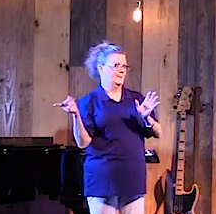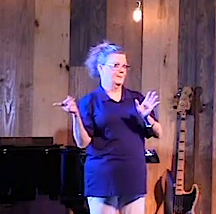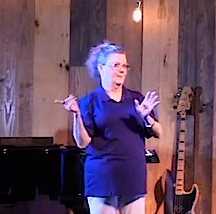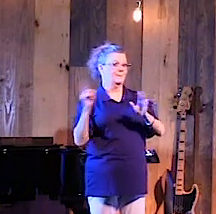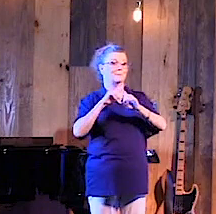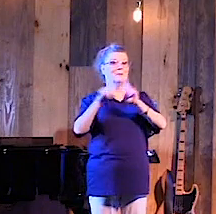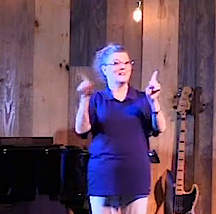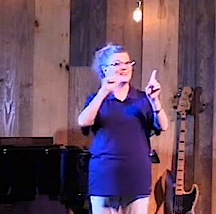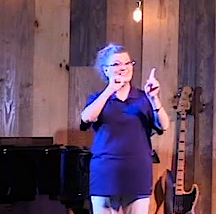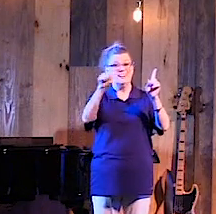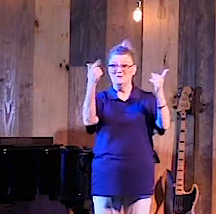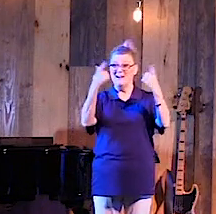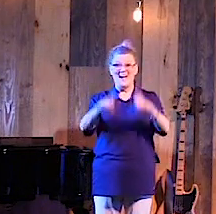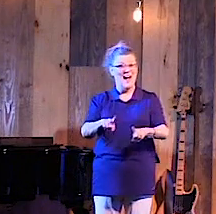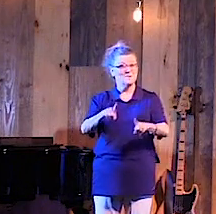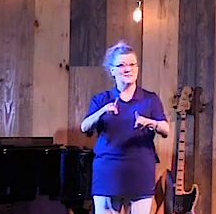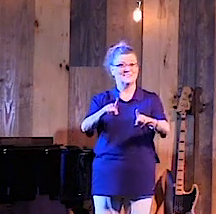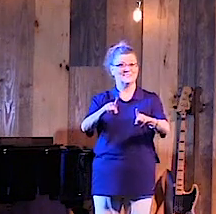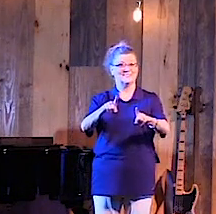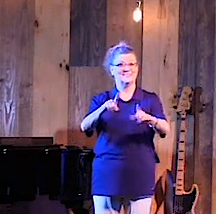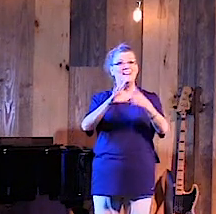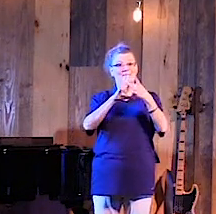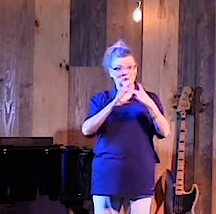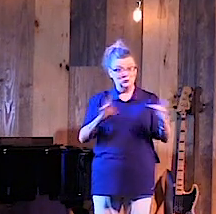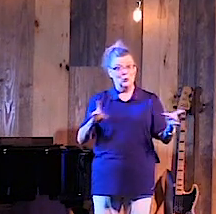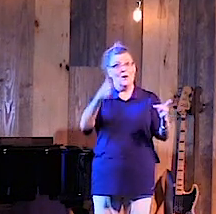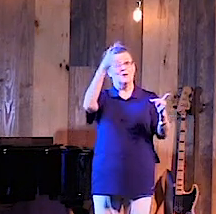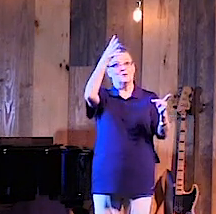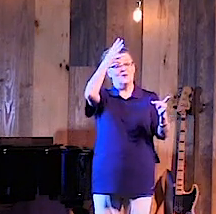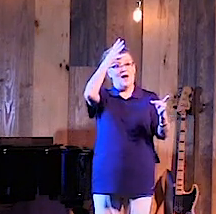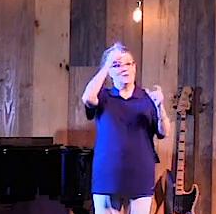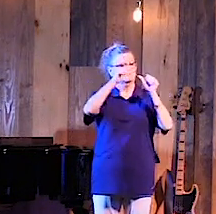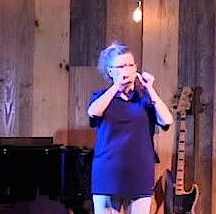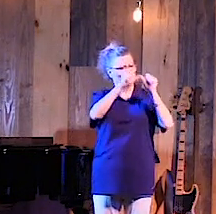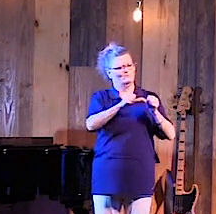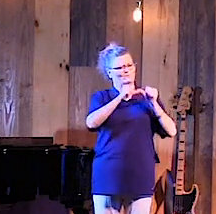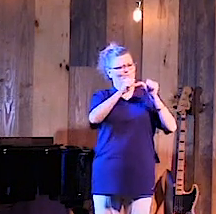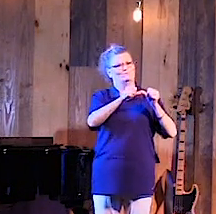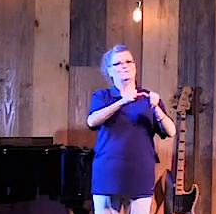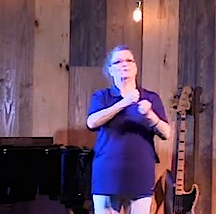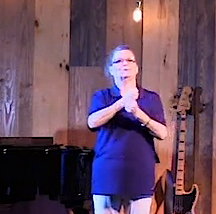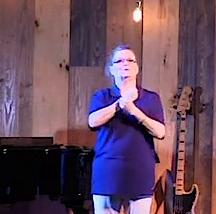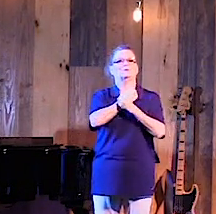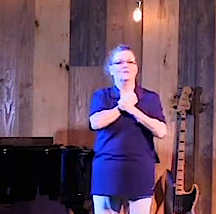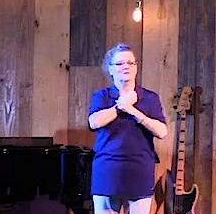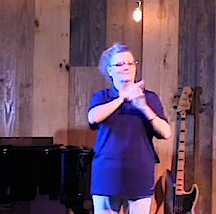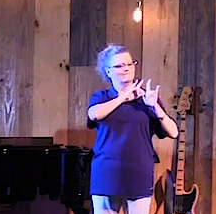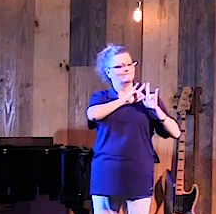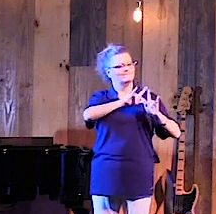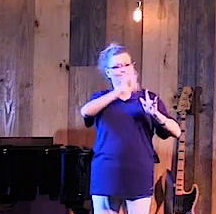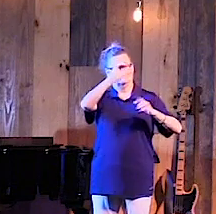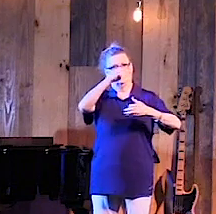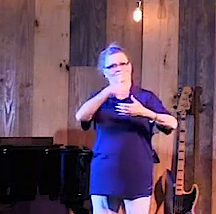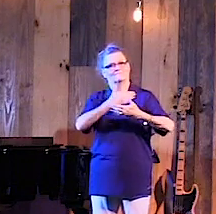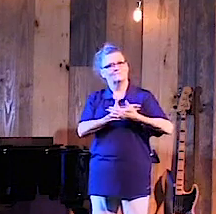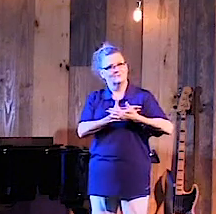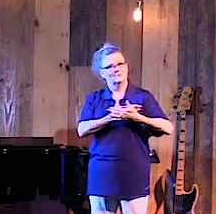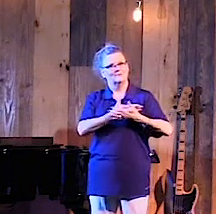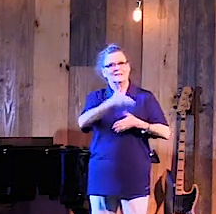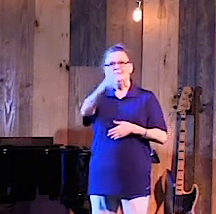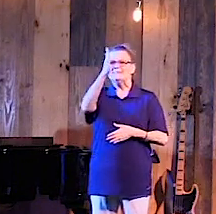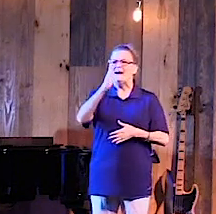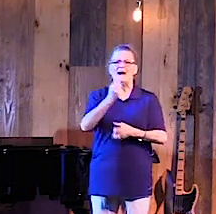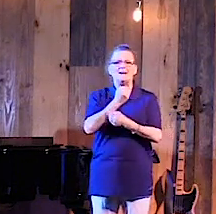not what this father did. He continues to love his son. So again, God loves you. He loves